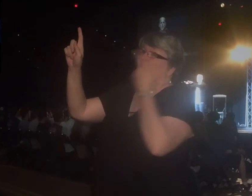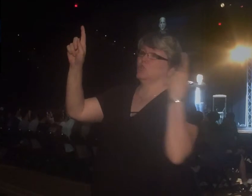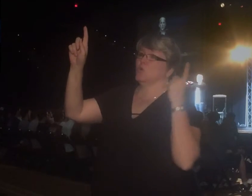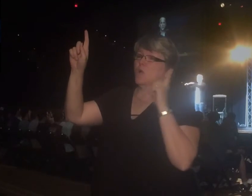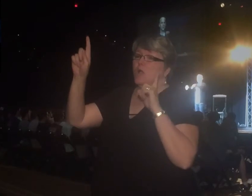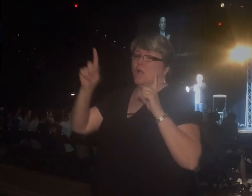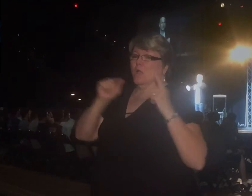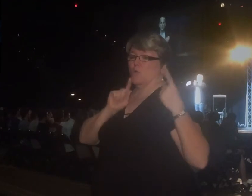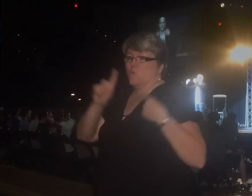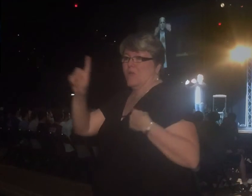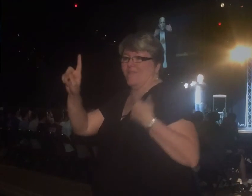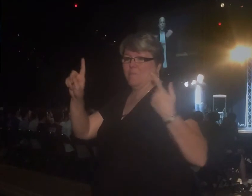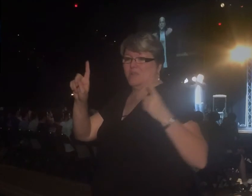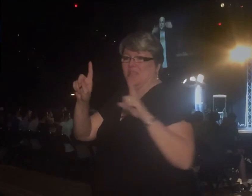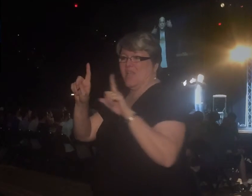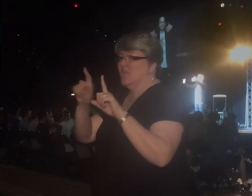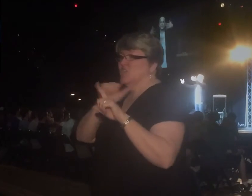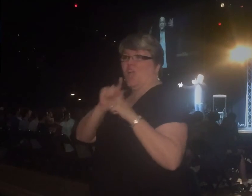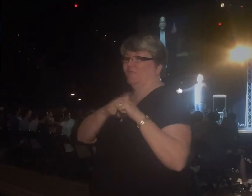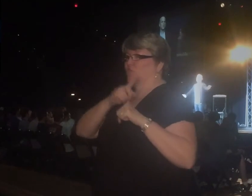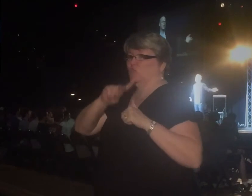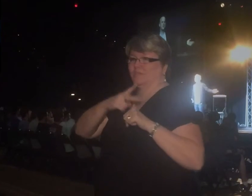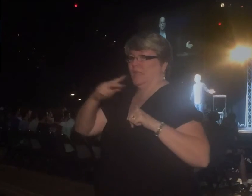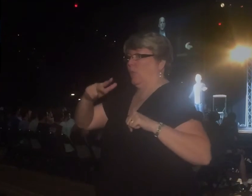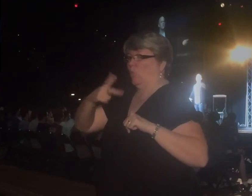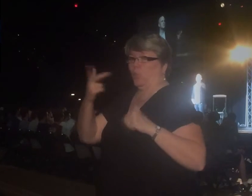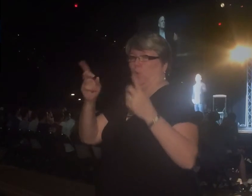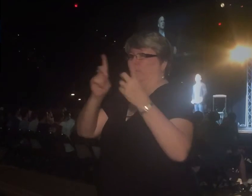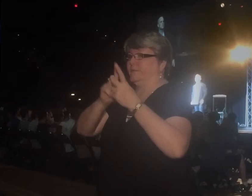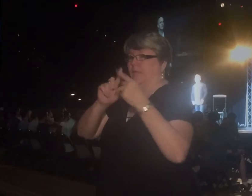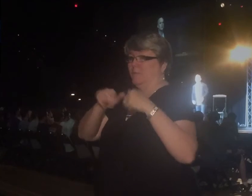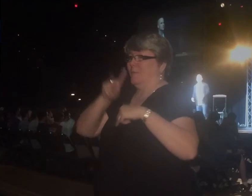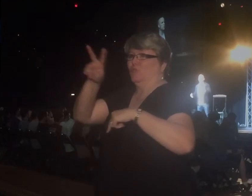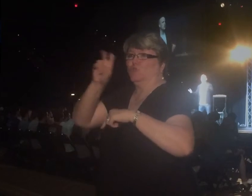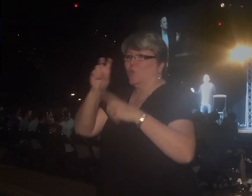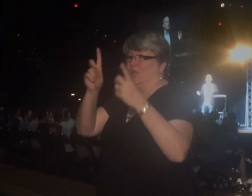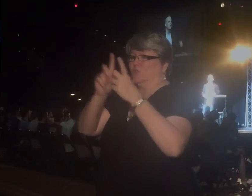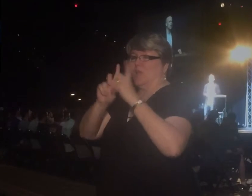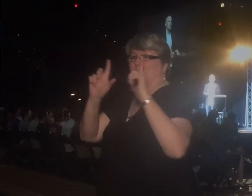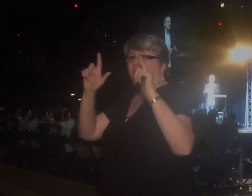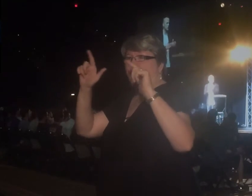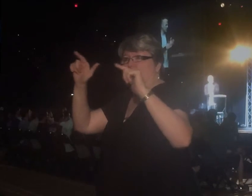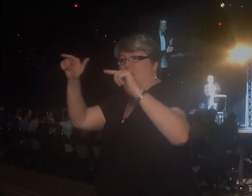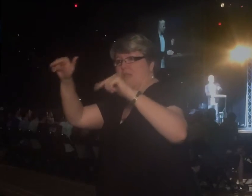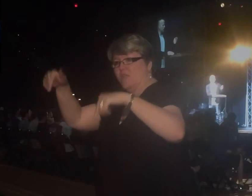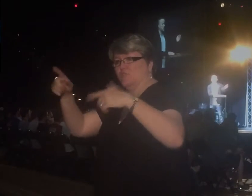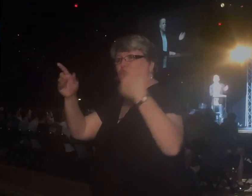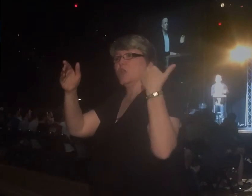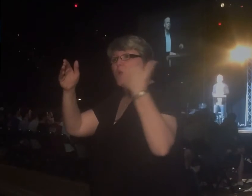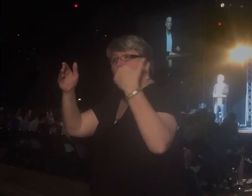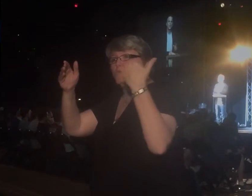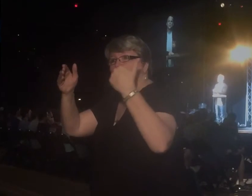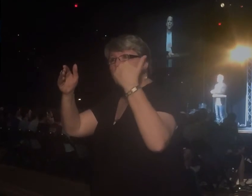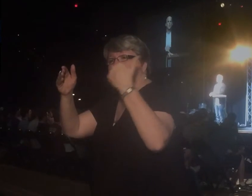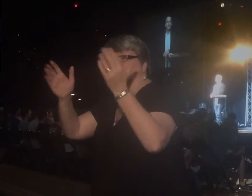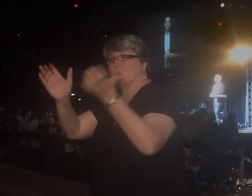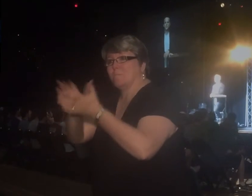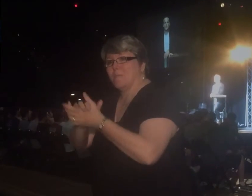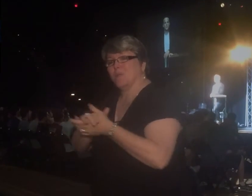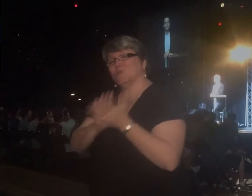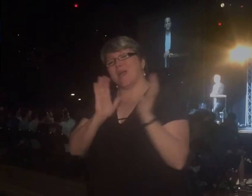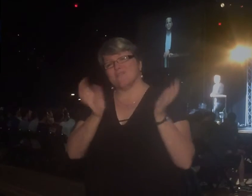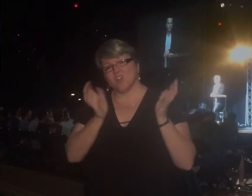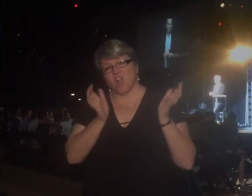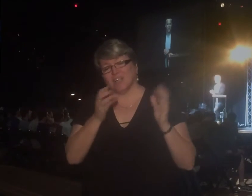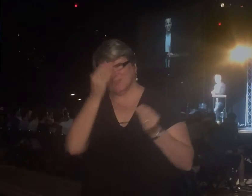you. And when you run up alongside that person, it won't be at date 1, 2, 3, maybe even date 200, but somewhere down the line as you're